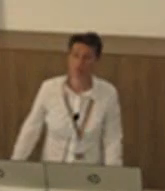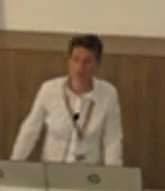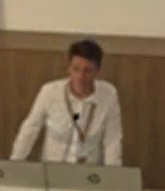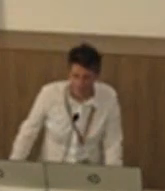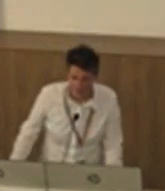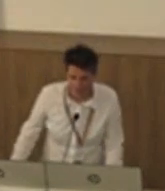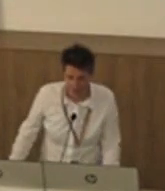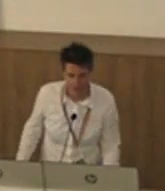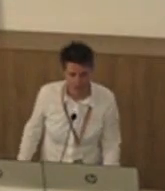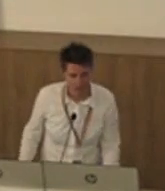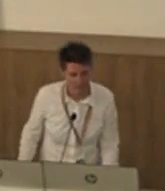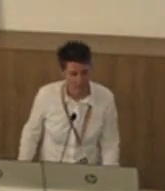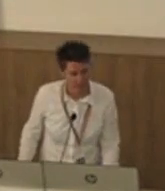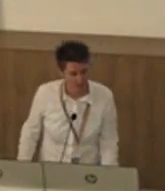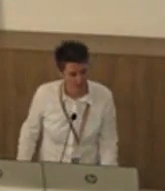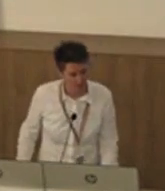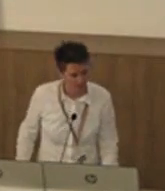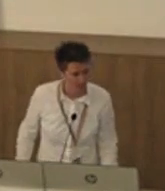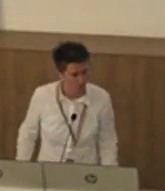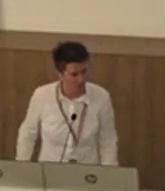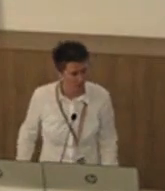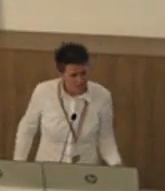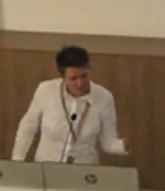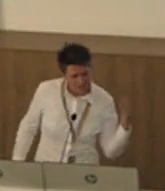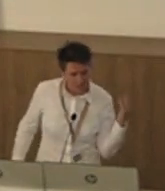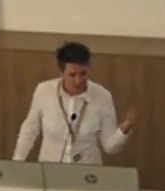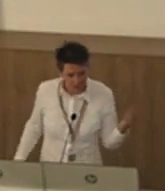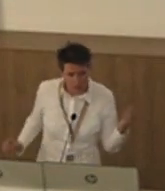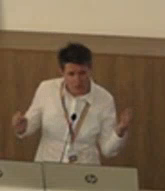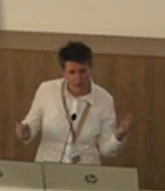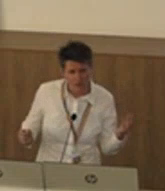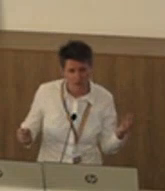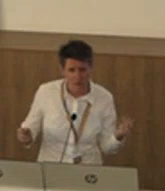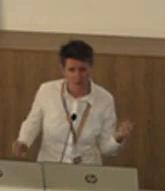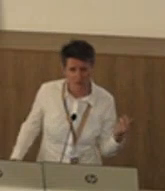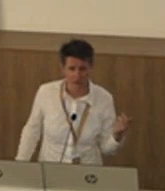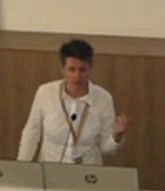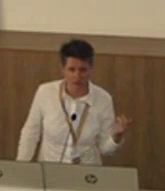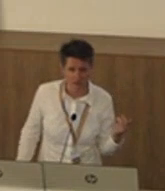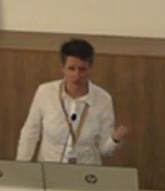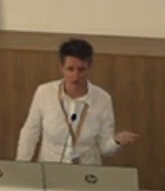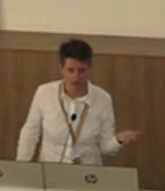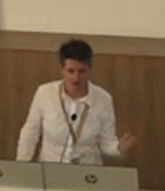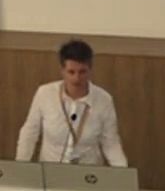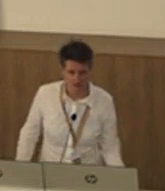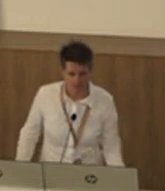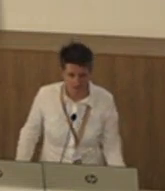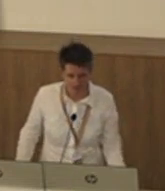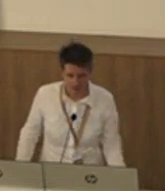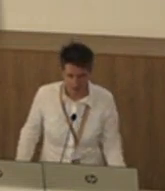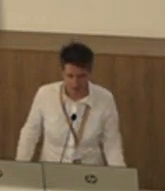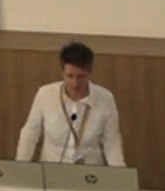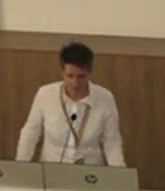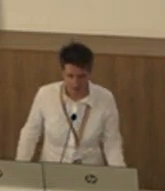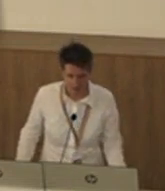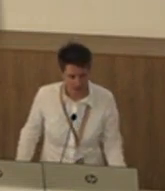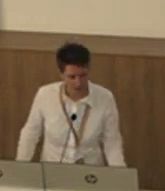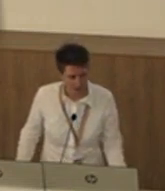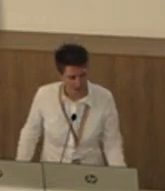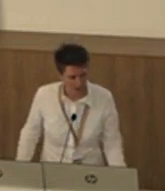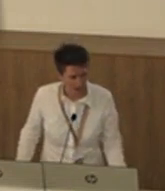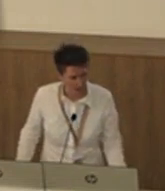being on the double rainbow. So it's kind of like, you know, the spectrum. I got really confused, like when I started getting involved with